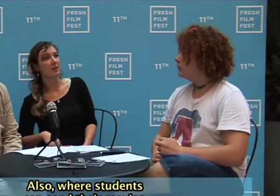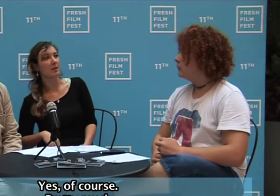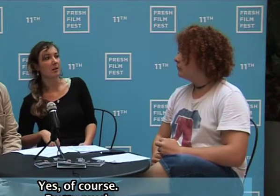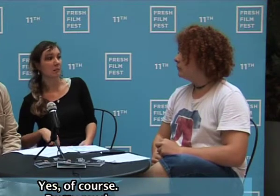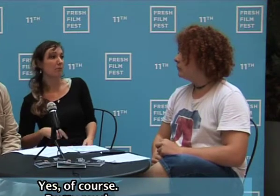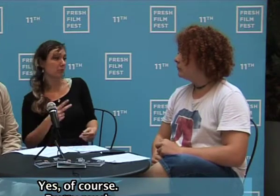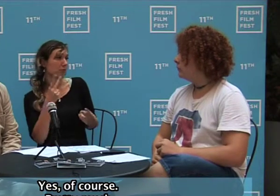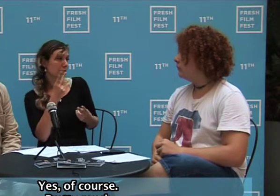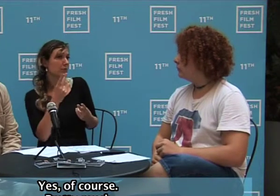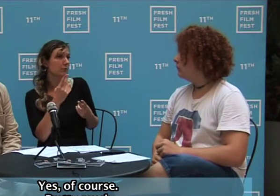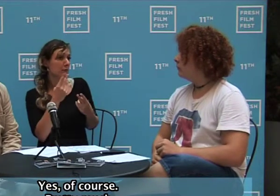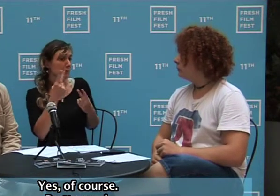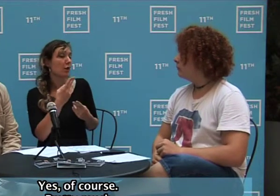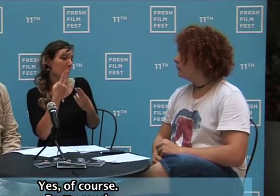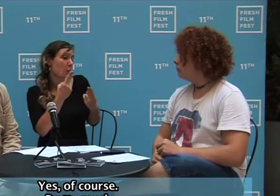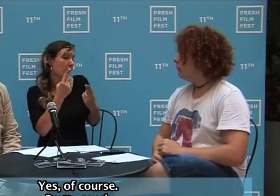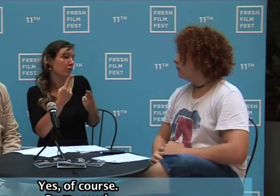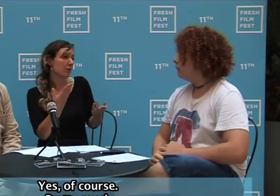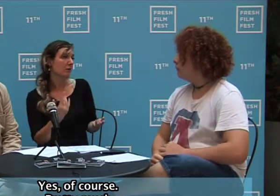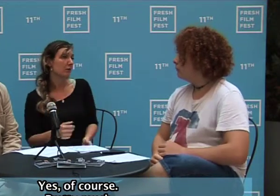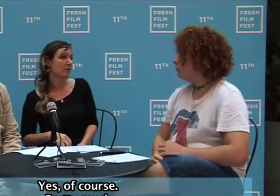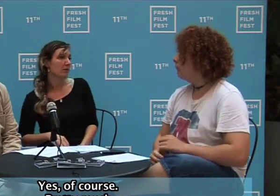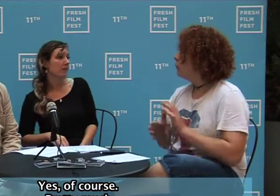movies? Yes, of course. Yes, very much.